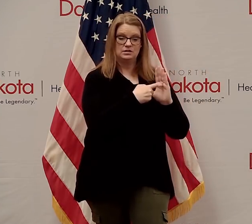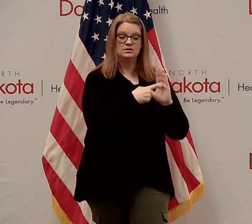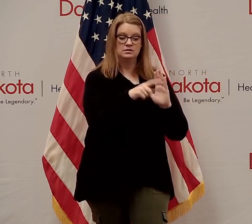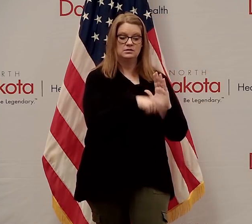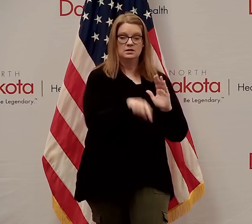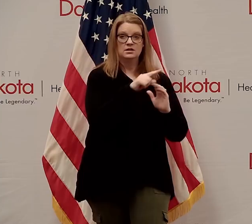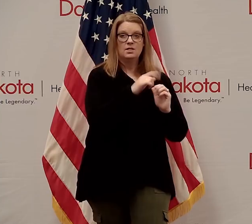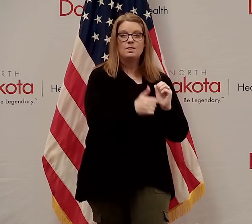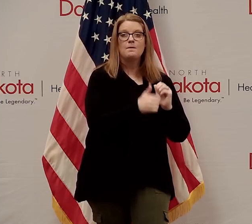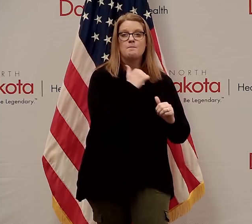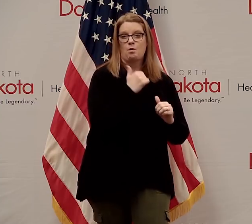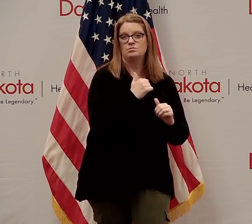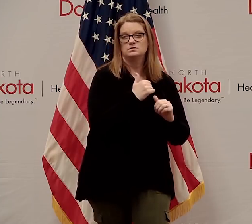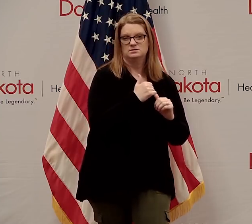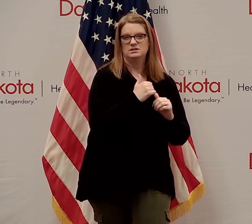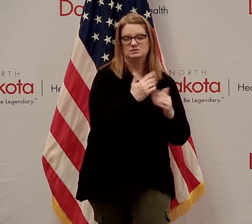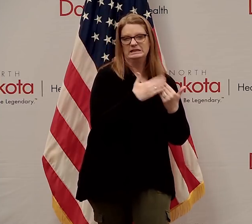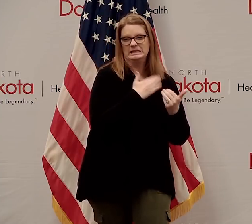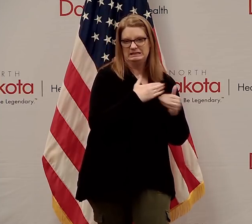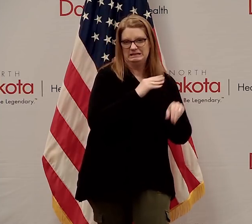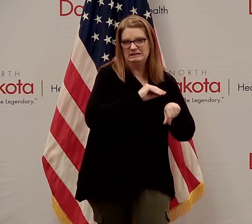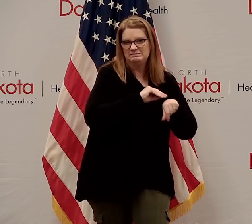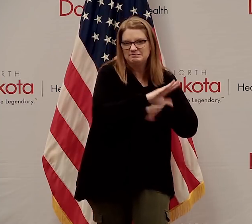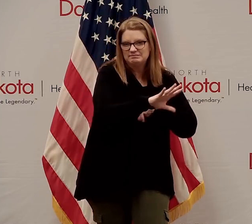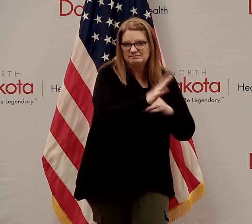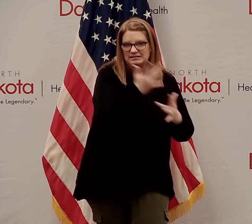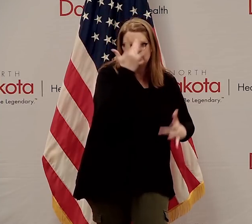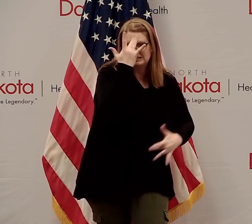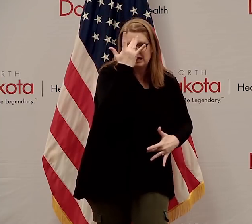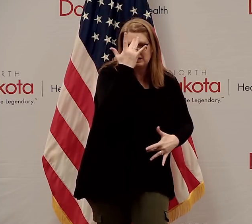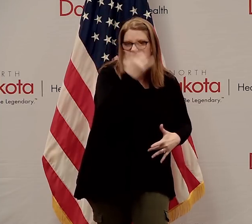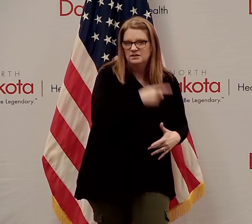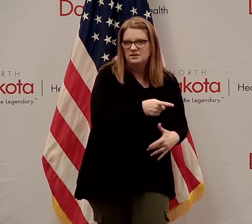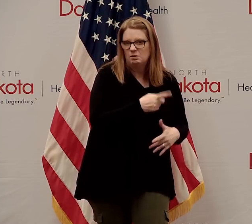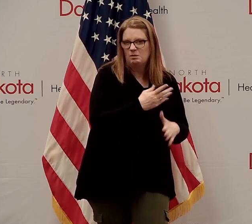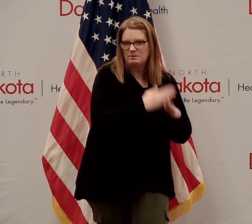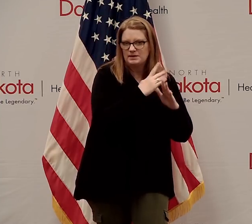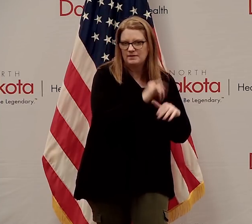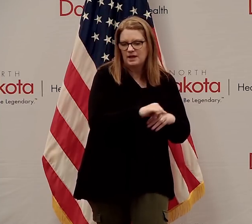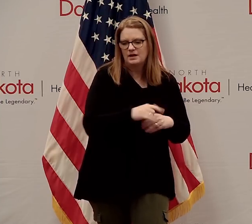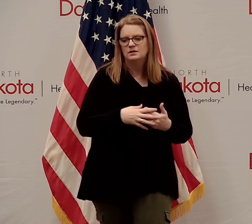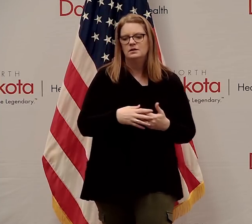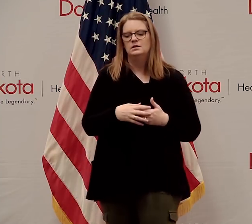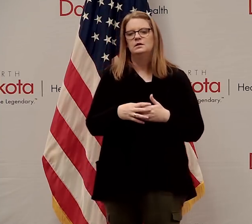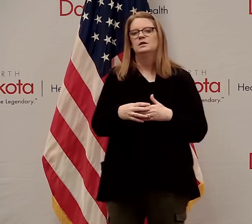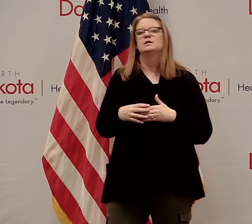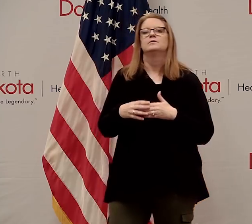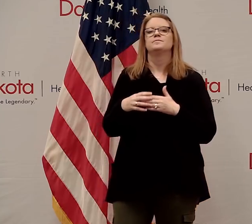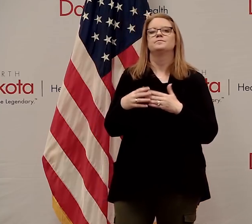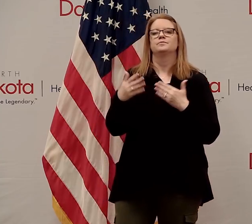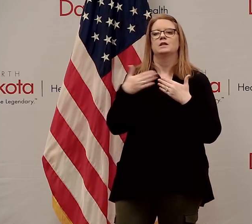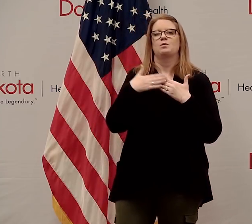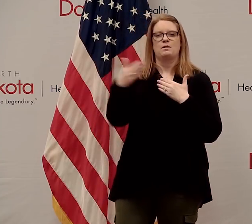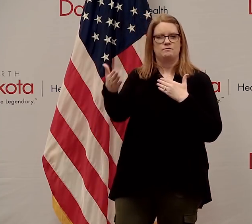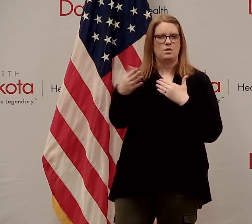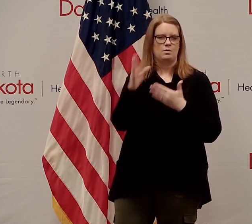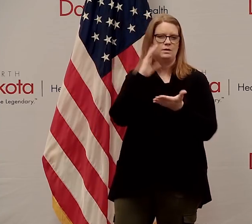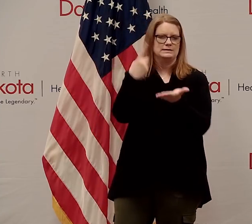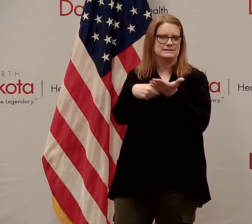that were most vulnerable. So we are going to continue to pour energy into that, and you'll hear more about that going